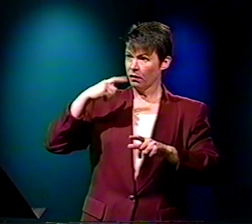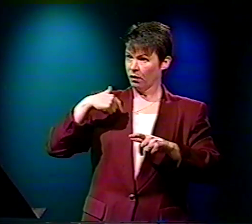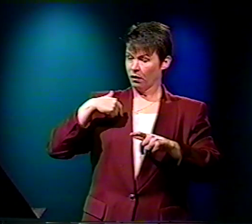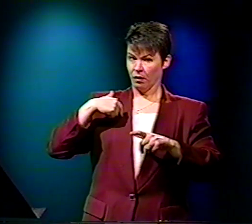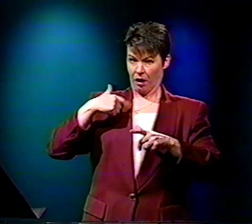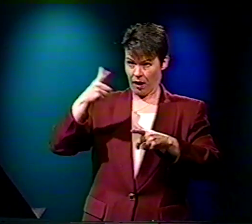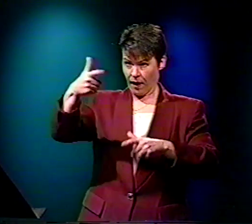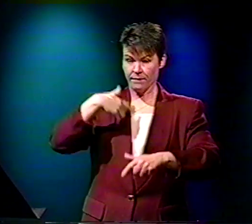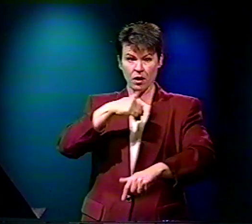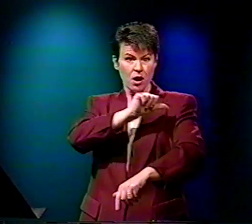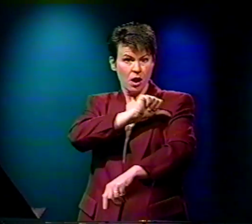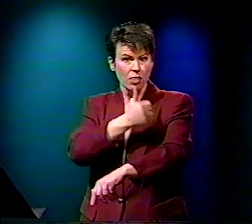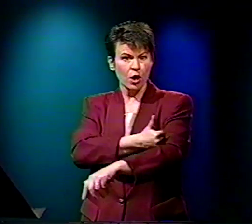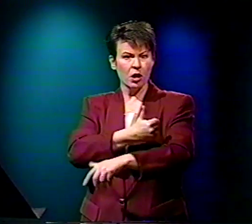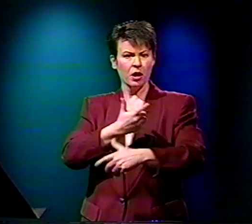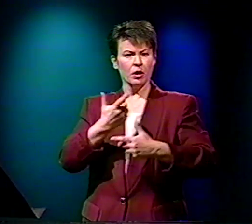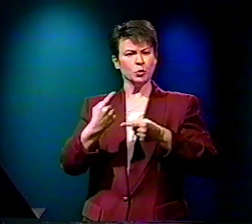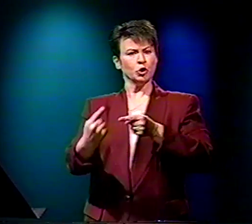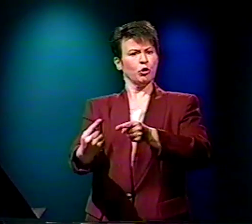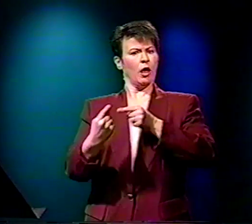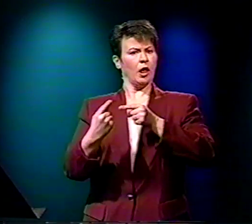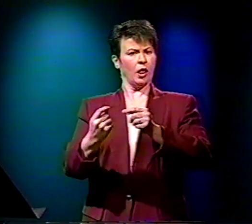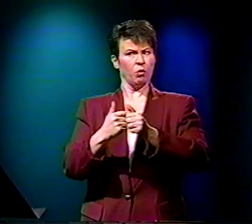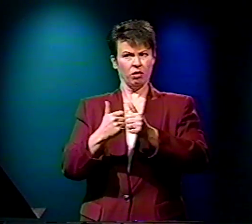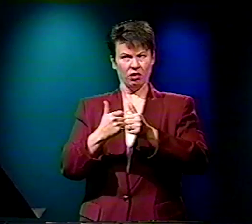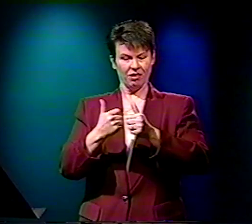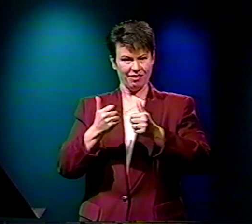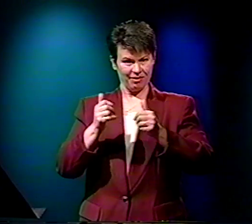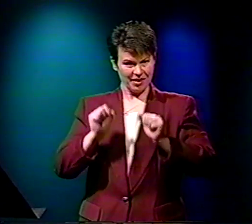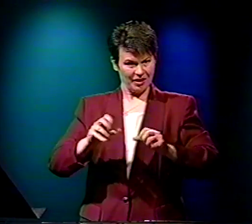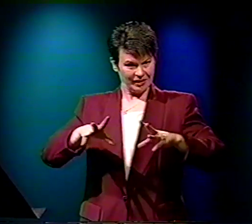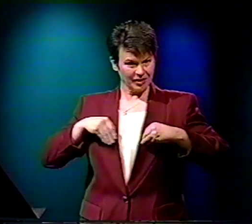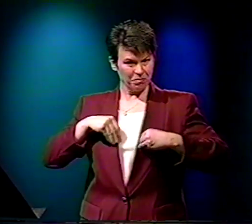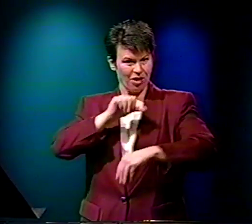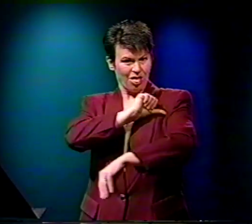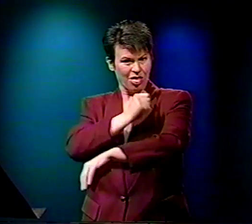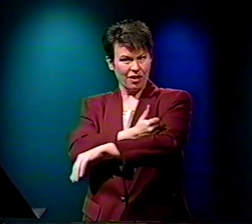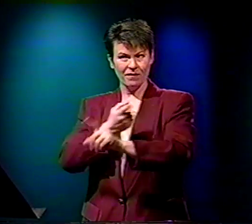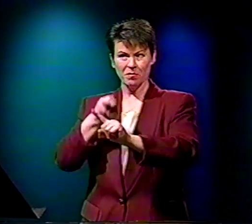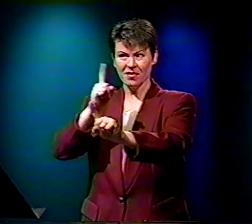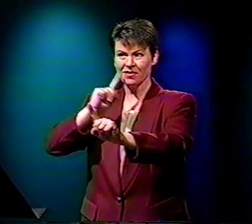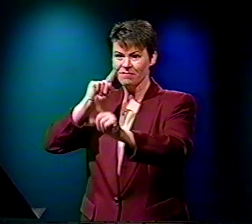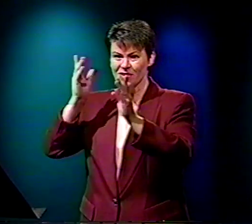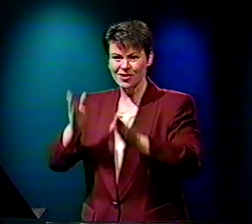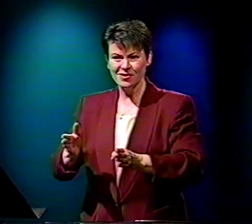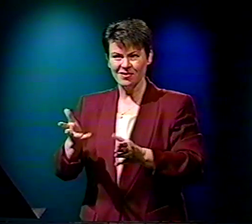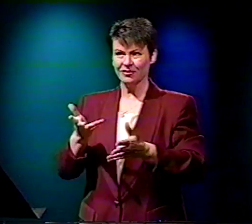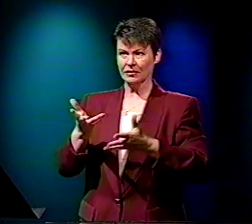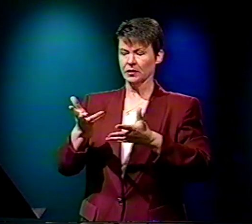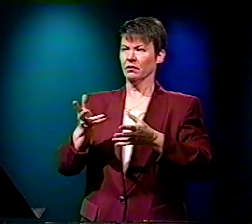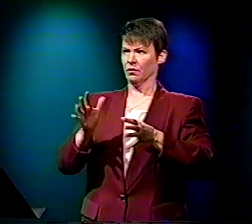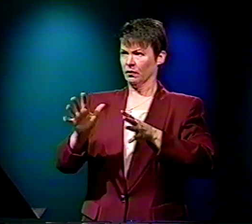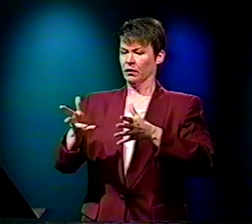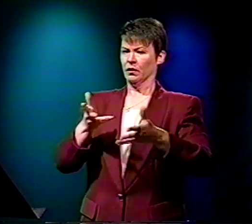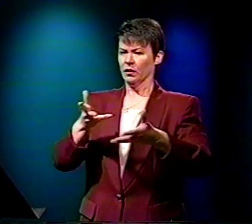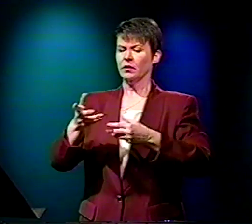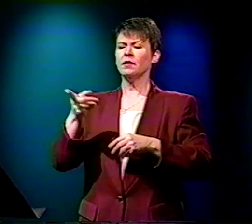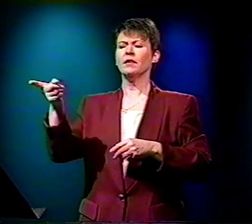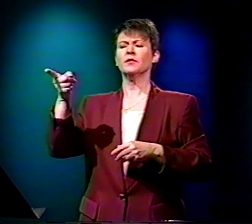deaf person actually as my supervisor, a deaf person in authority over him. And it seemed that the hearing person was struggling with the concept of